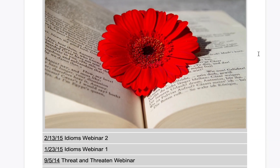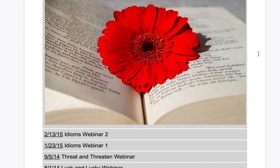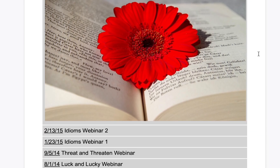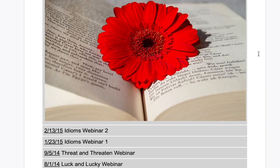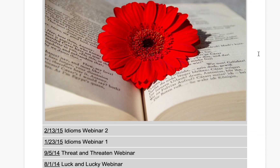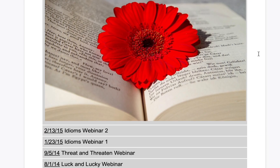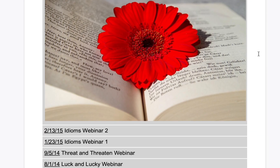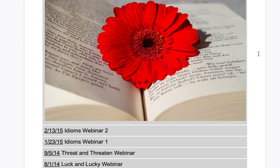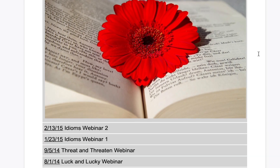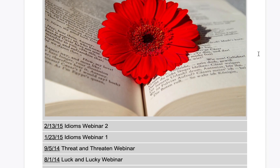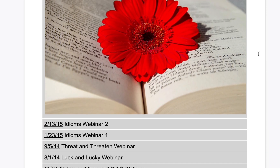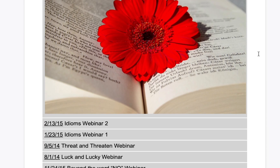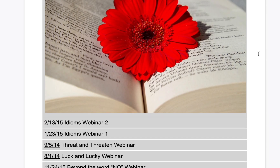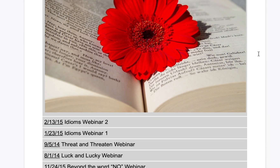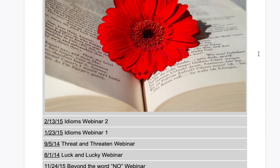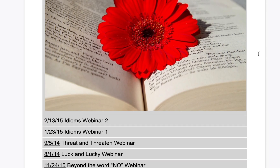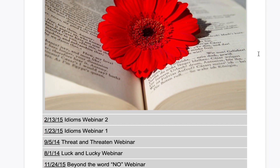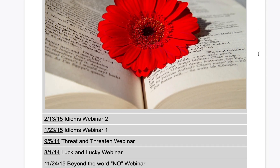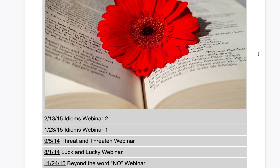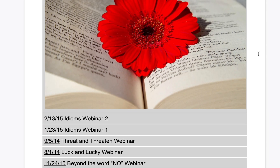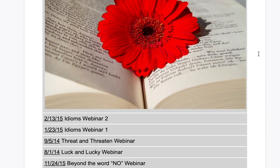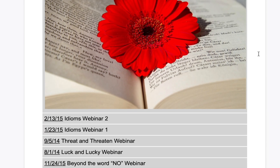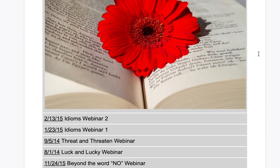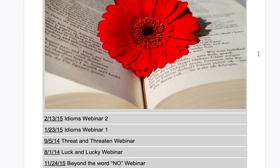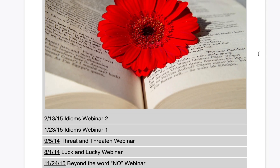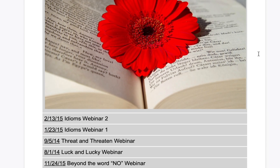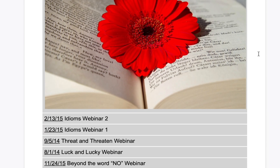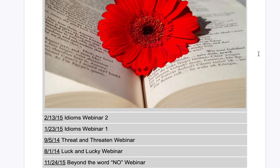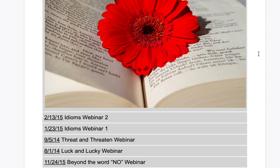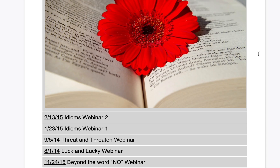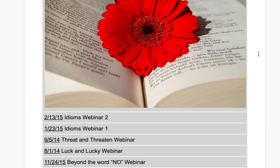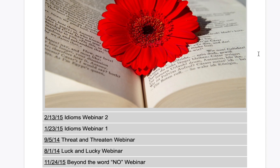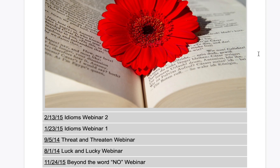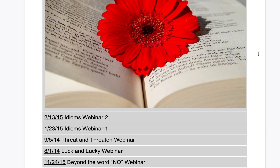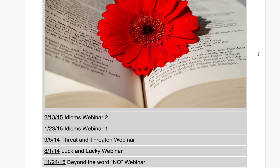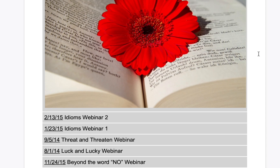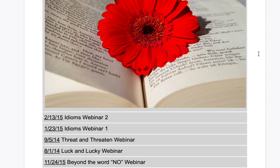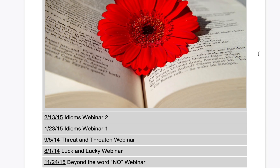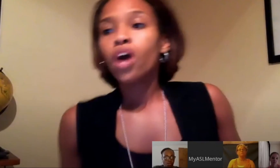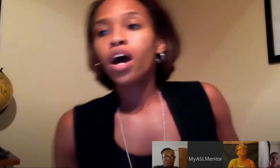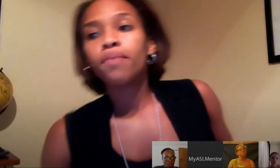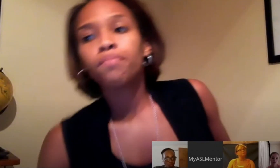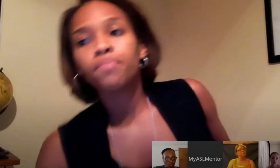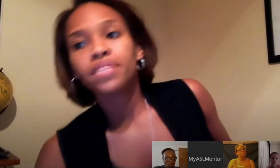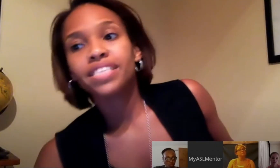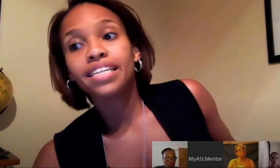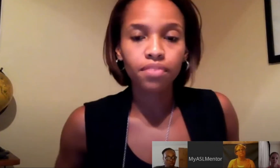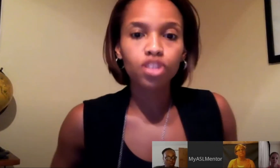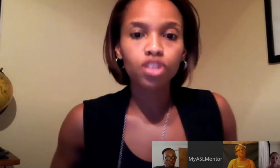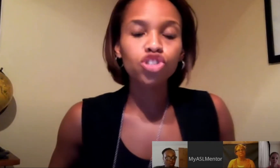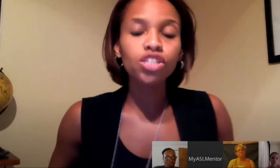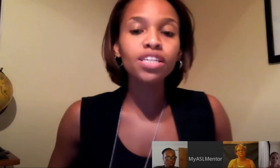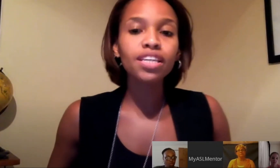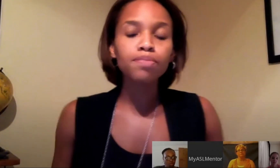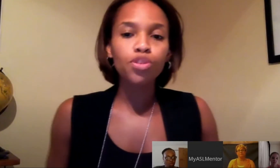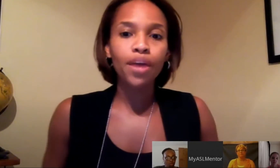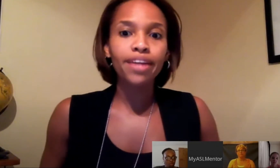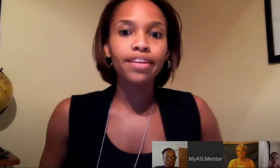have a number of webinars to help us target that challenge. The sentence is, she keeps threatening to